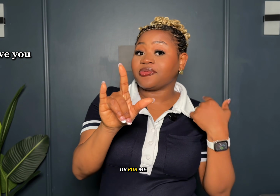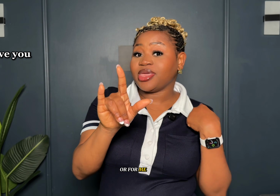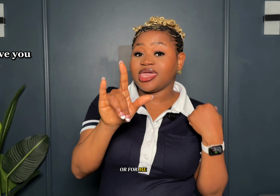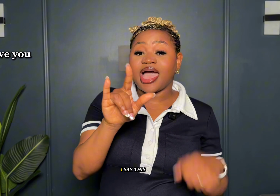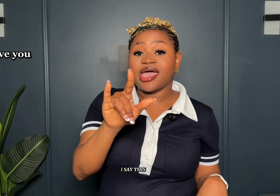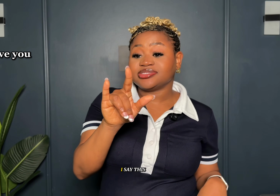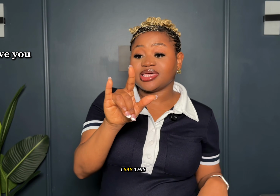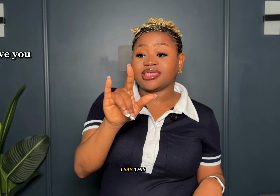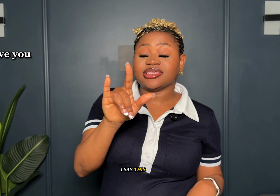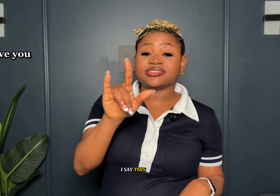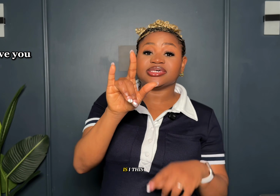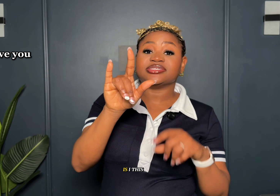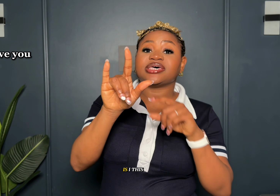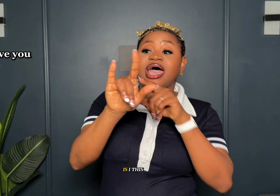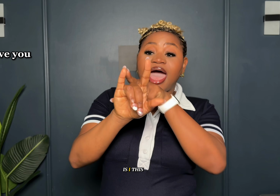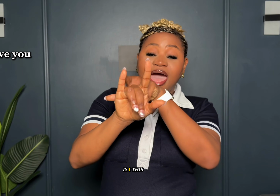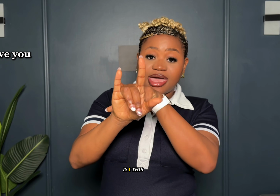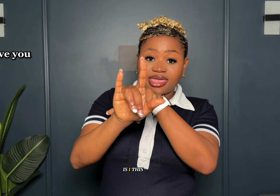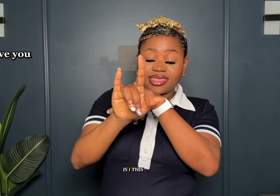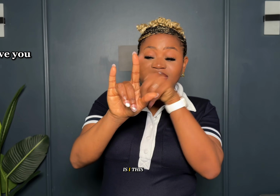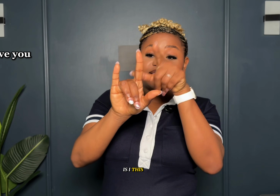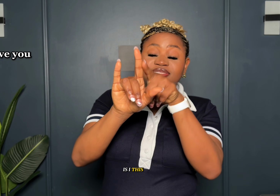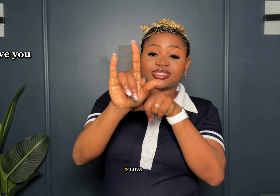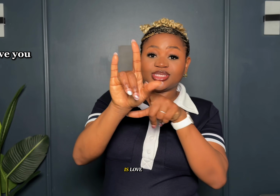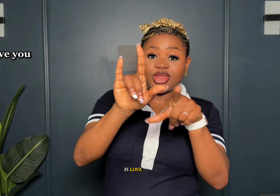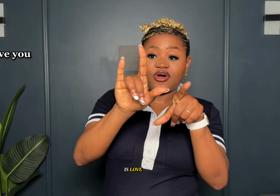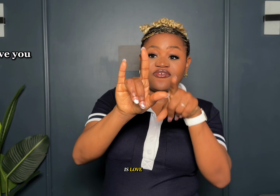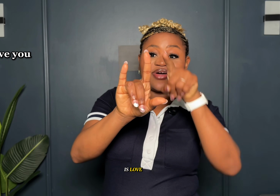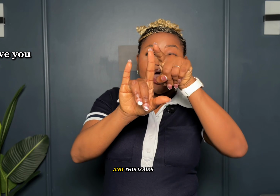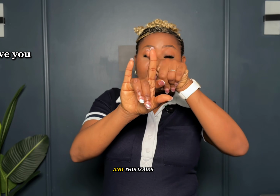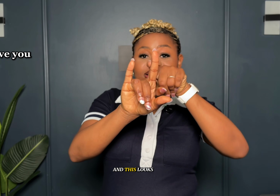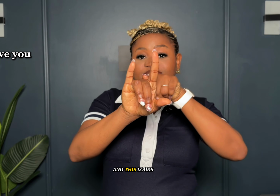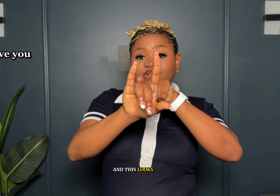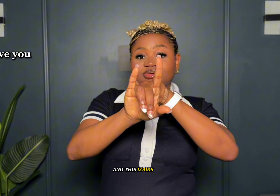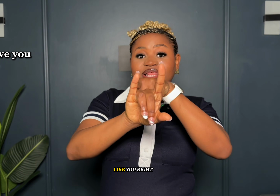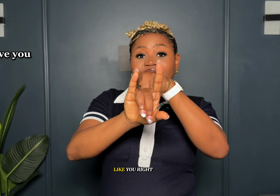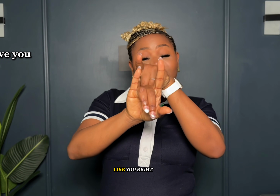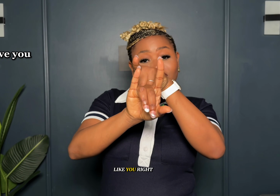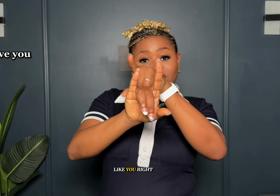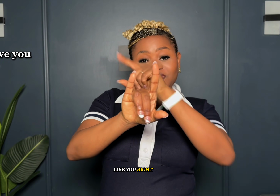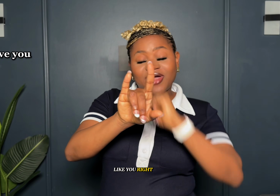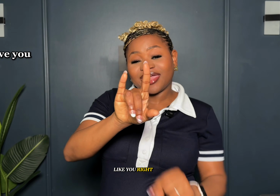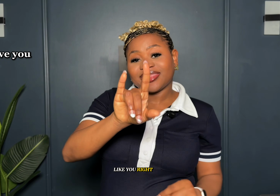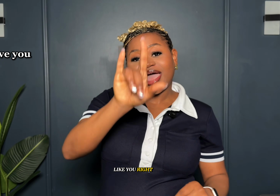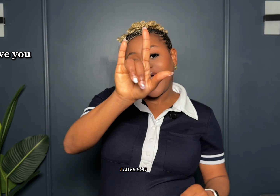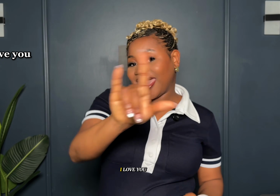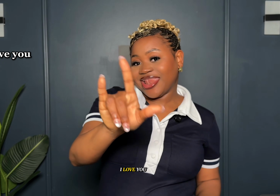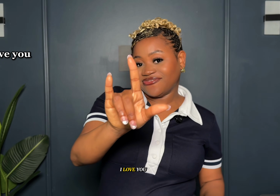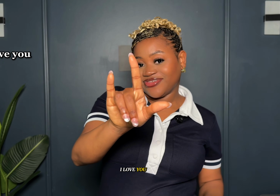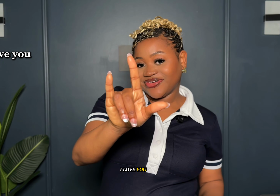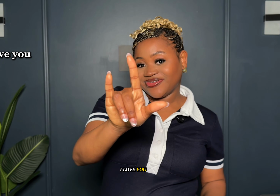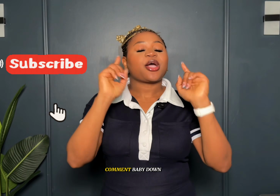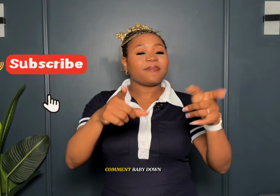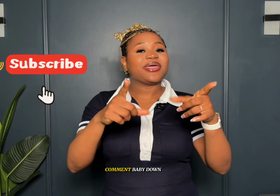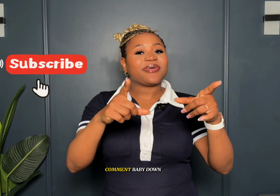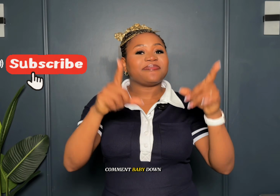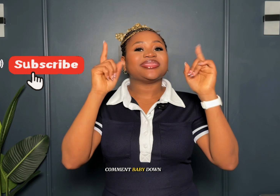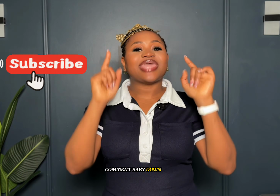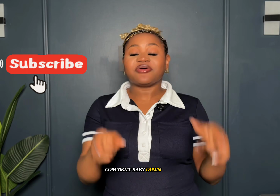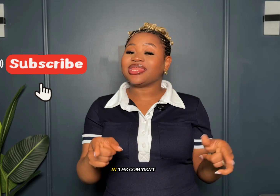me, I say this is I, this is love, and this looks like you, right? I love you. Comment baby down in the